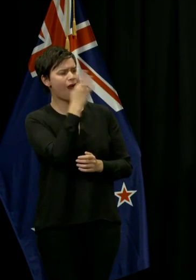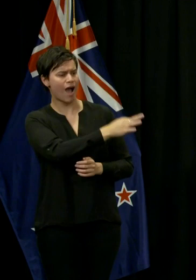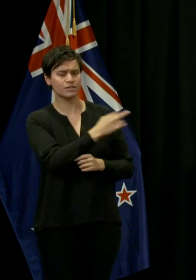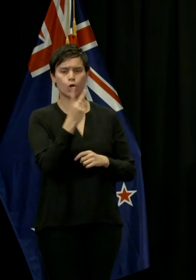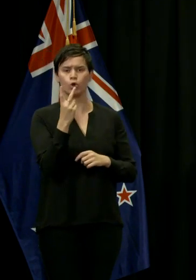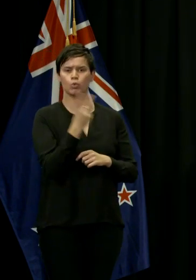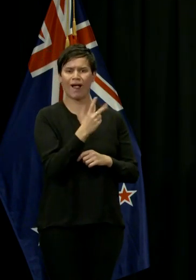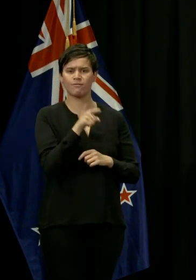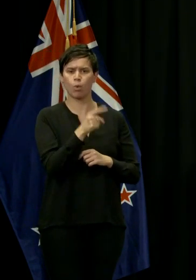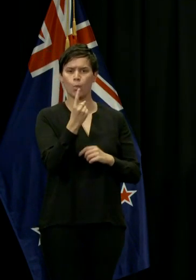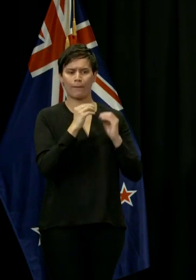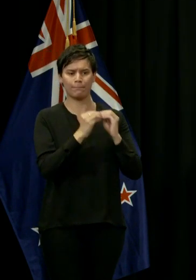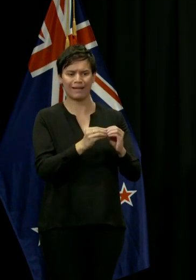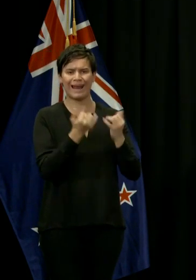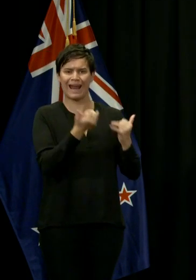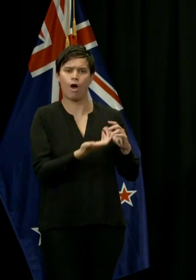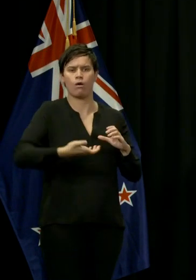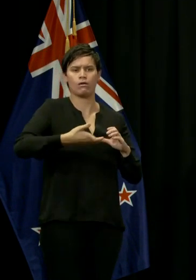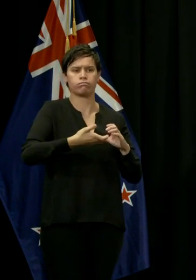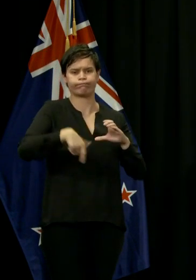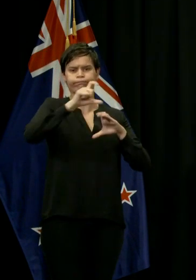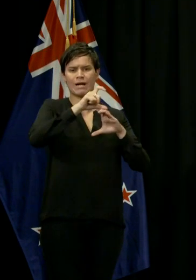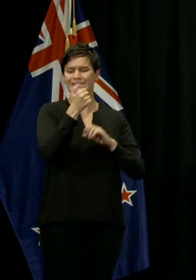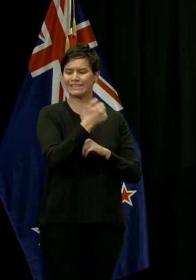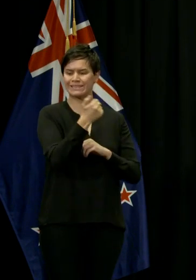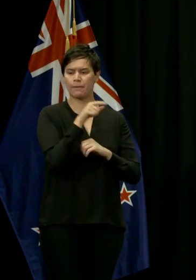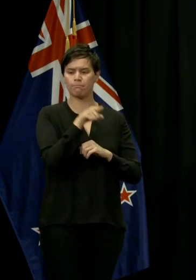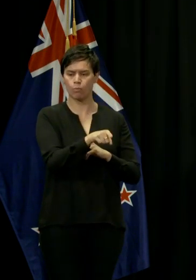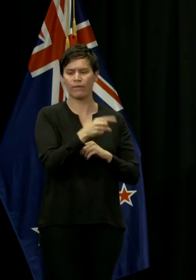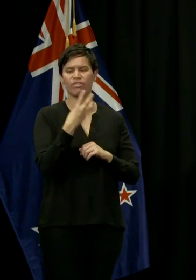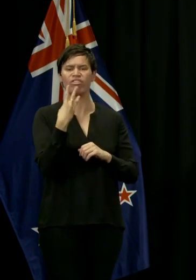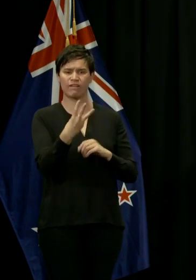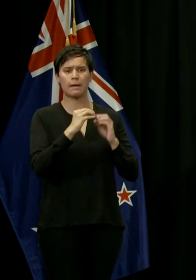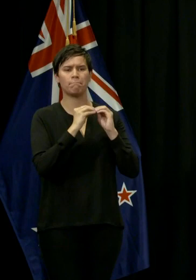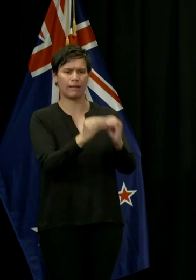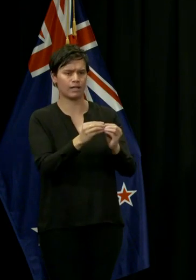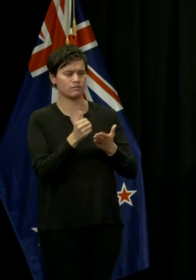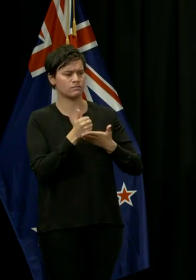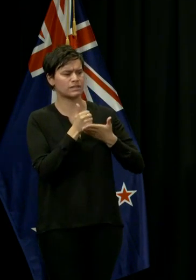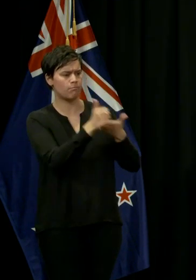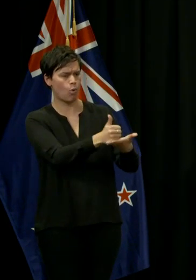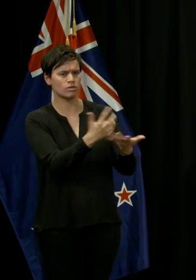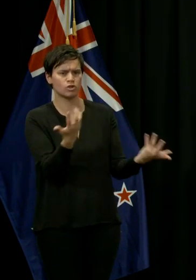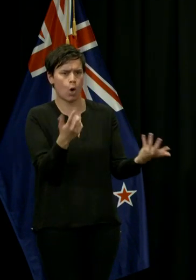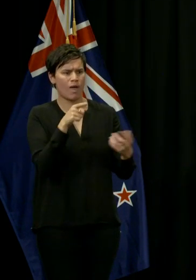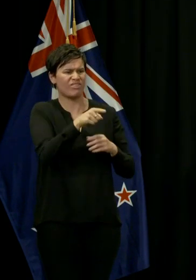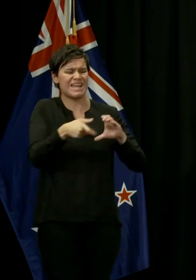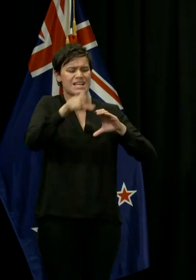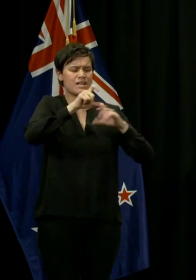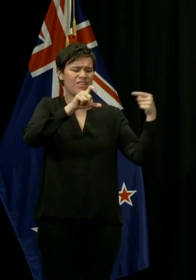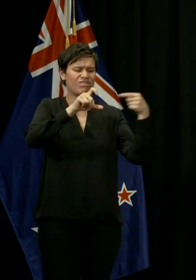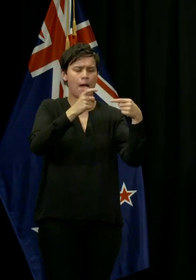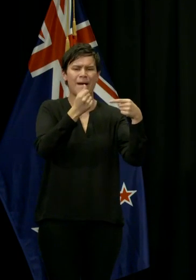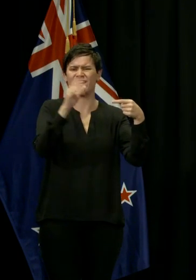16.3. Where is that money coming from, given the fact that you've indicated that more support will be coming? Where's it coming from?